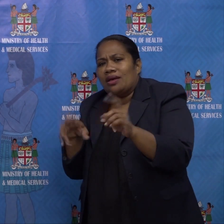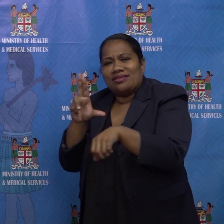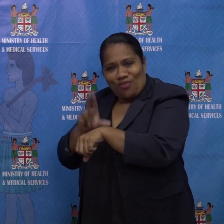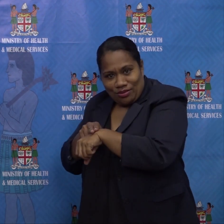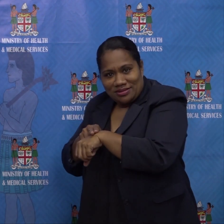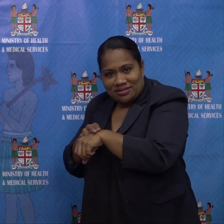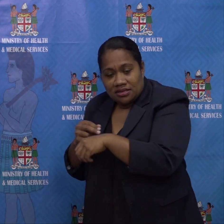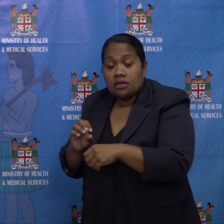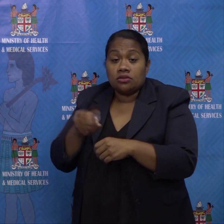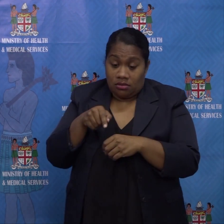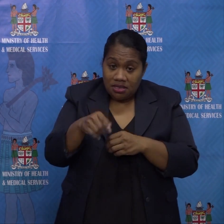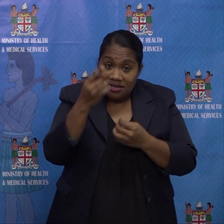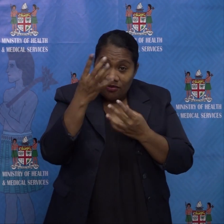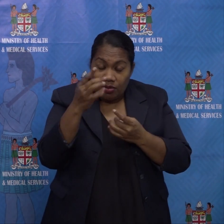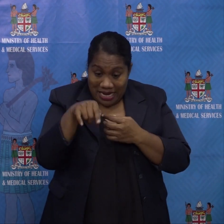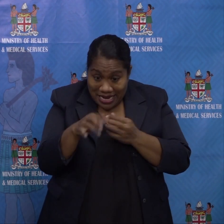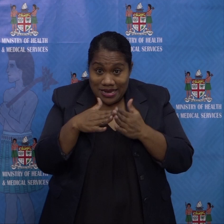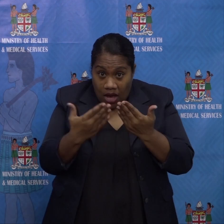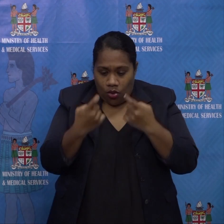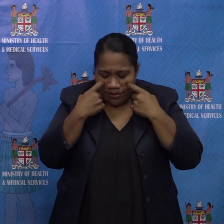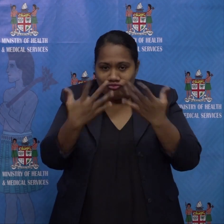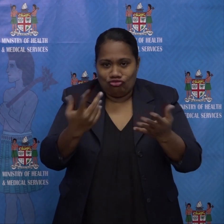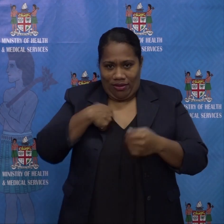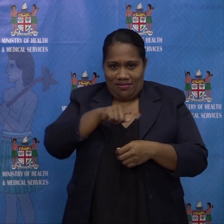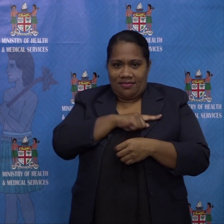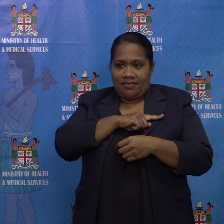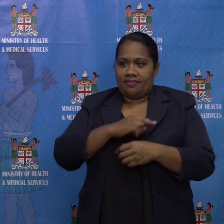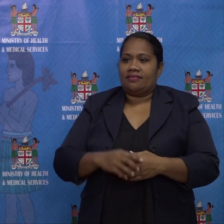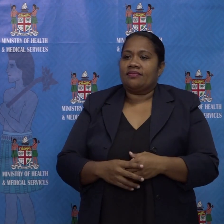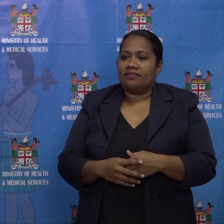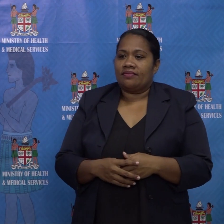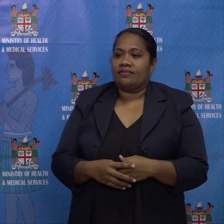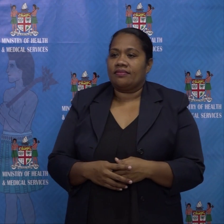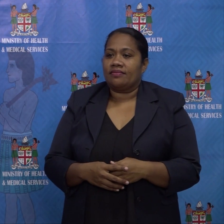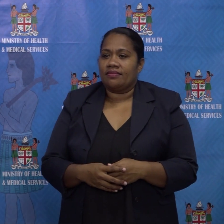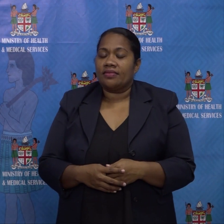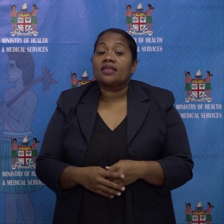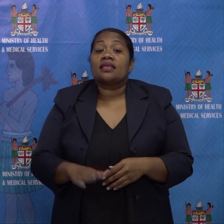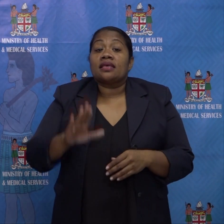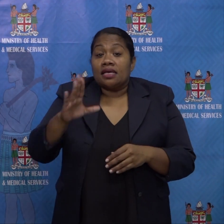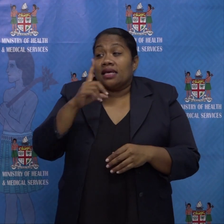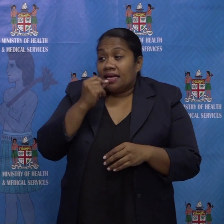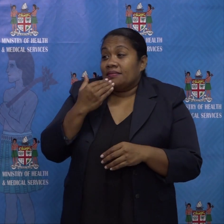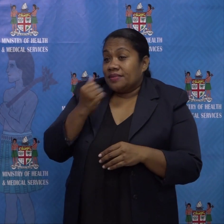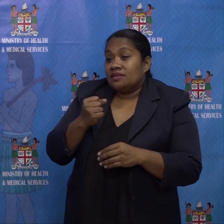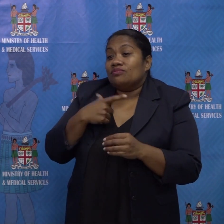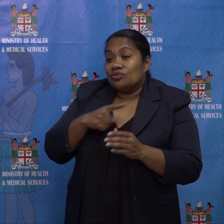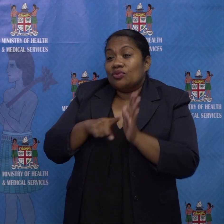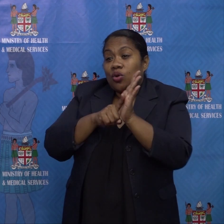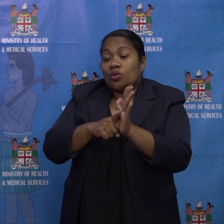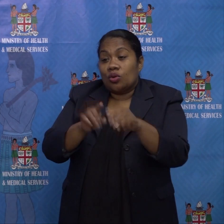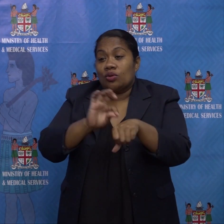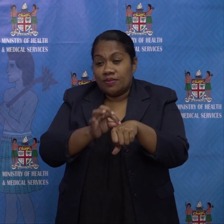that we have, this is what it's pointing us towards. Can I just, because it's still on Lota Hospital, more than